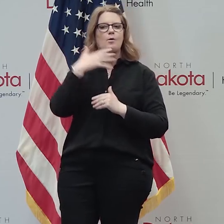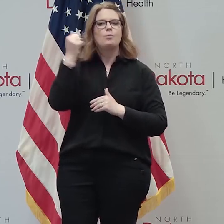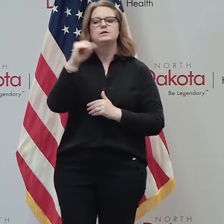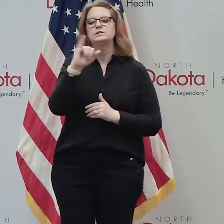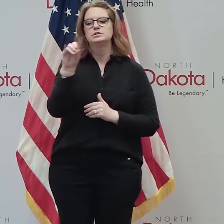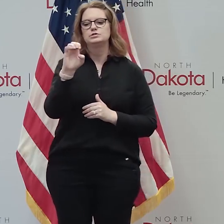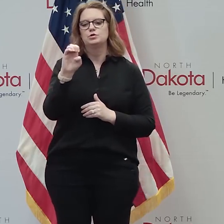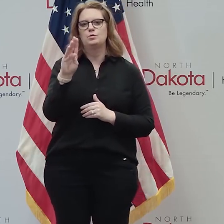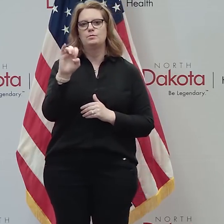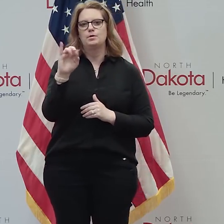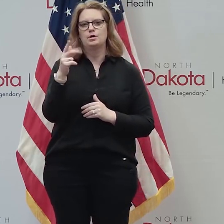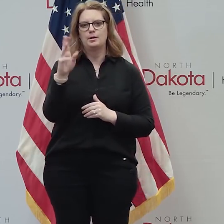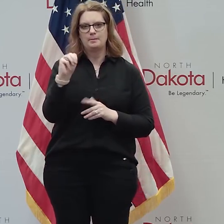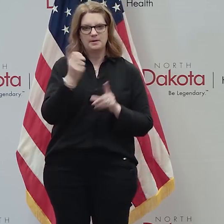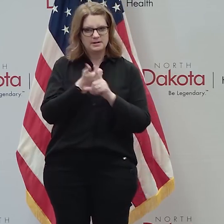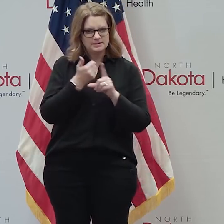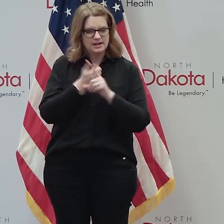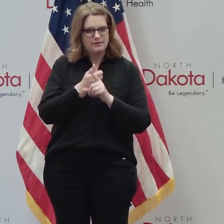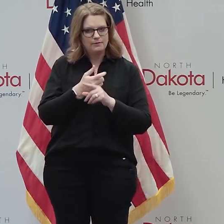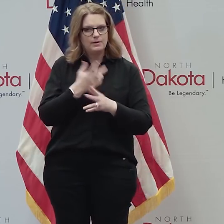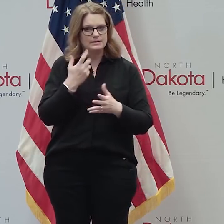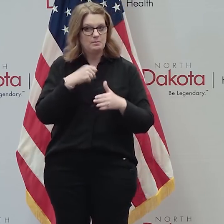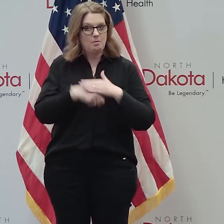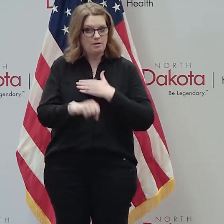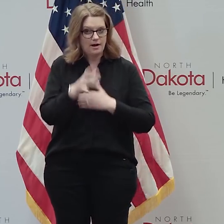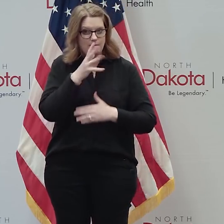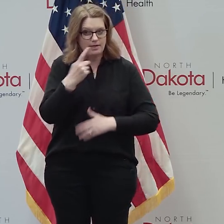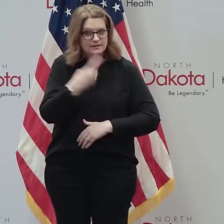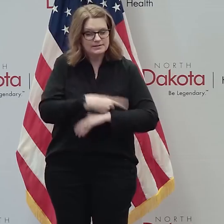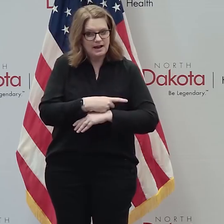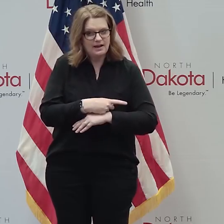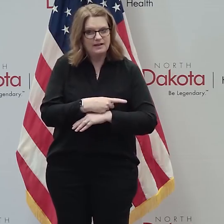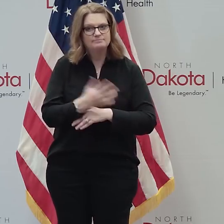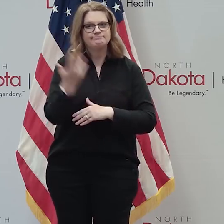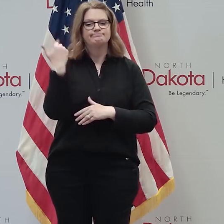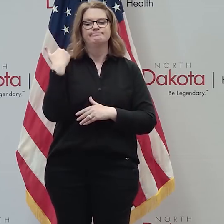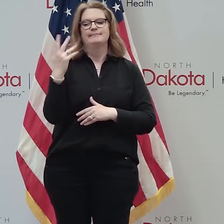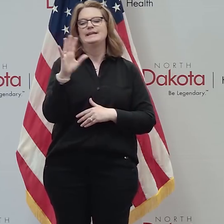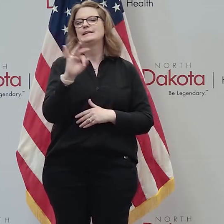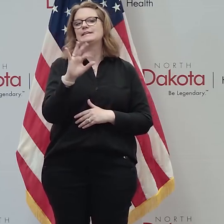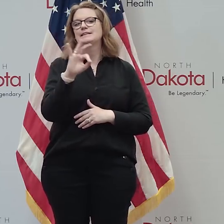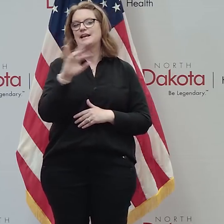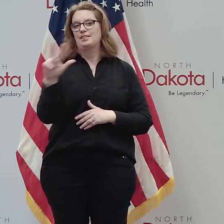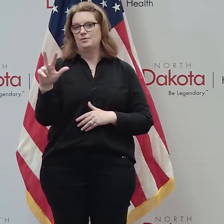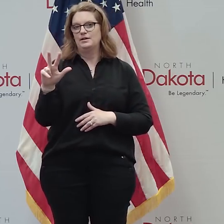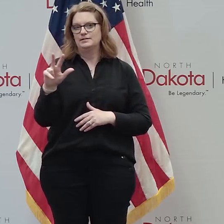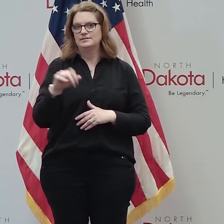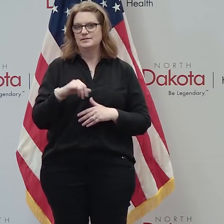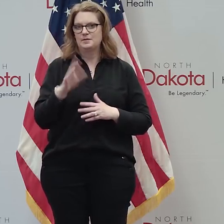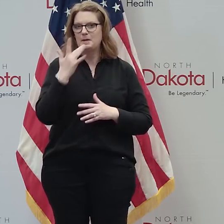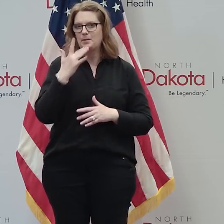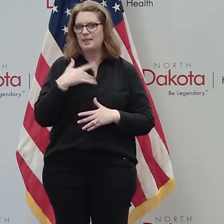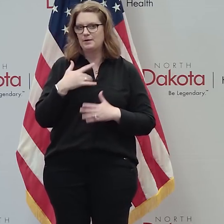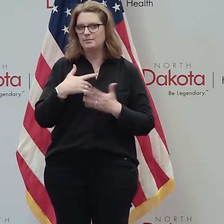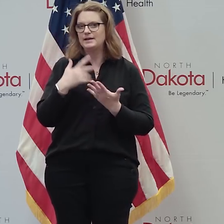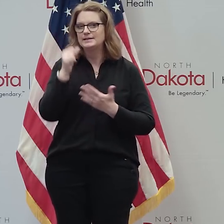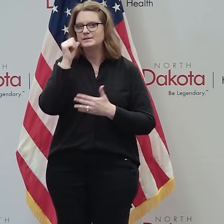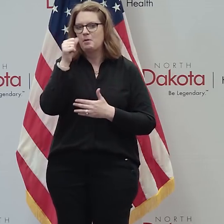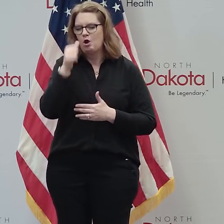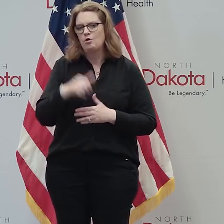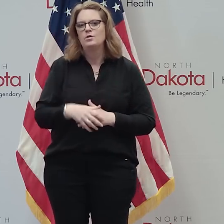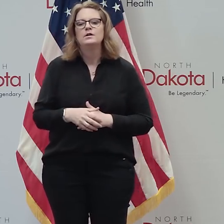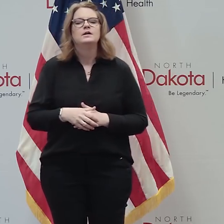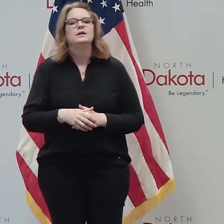was born on Mother's Day 27 years ago on May 9th, 1993. So his birthday will be tomorrow, missed Mother's Day this year.